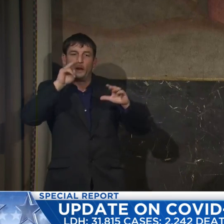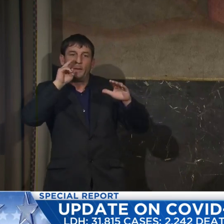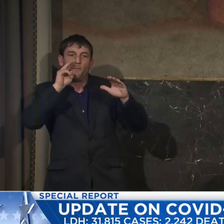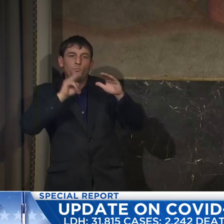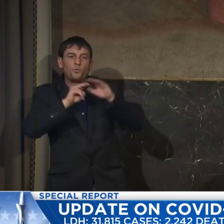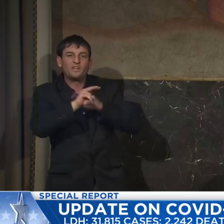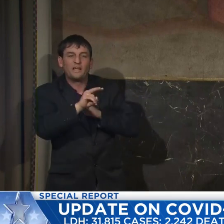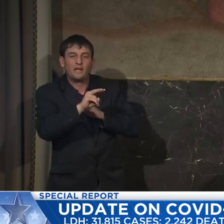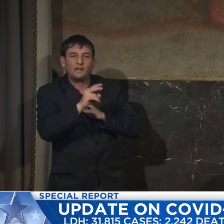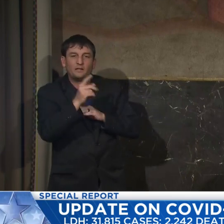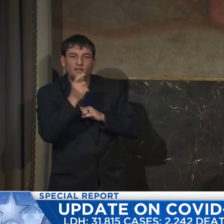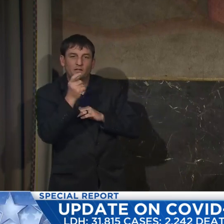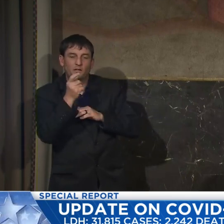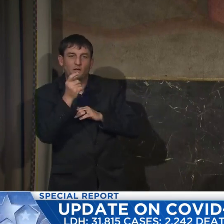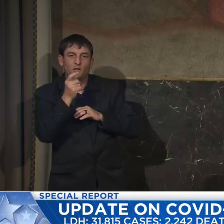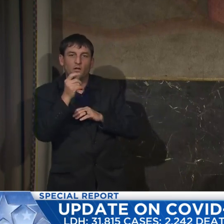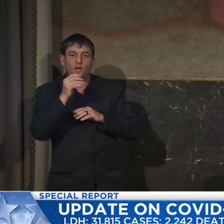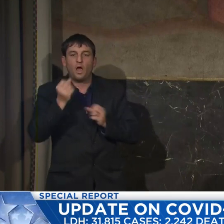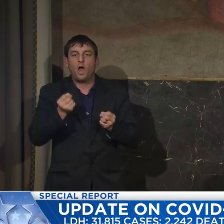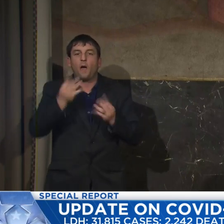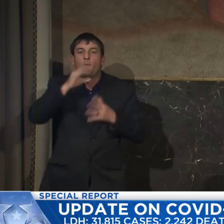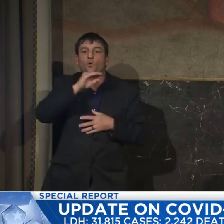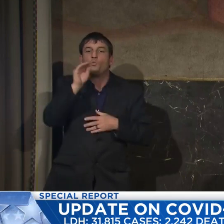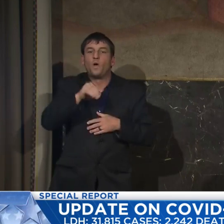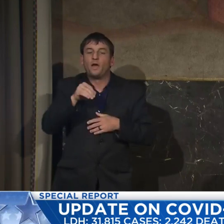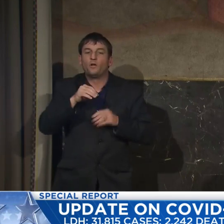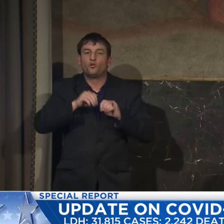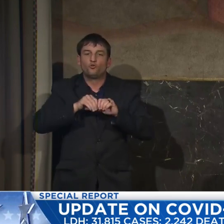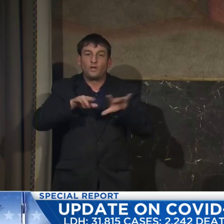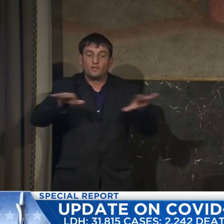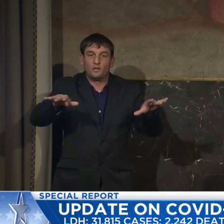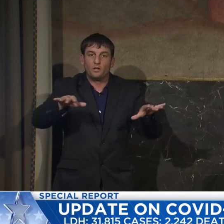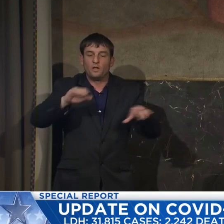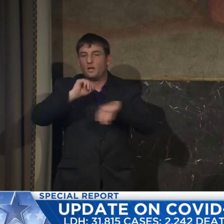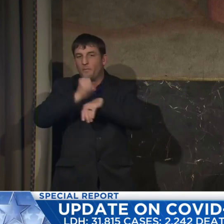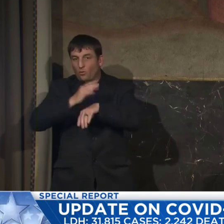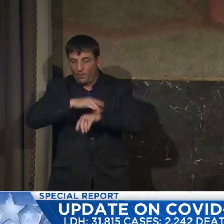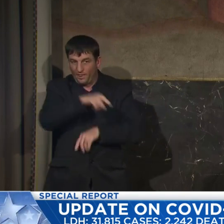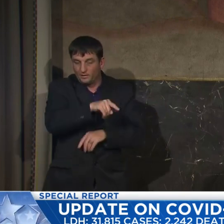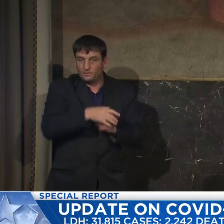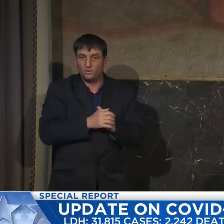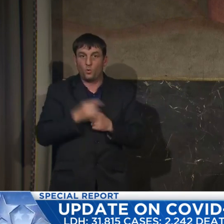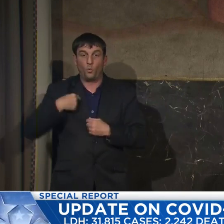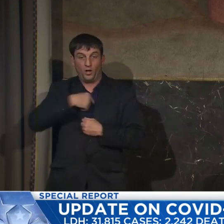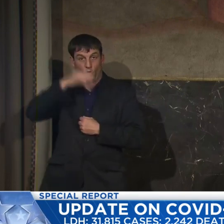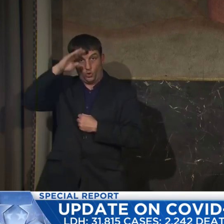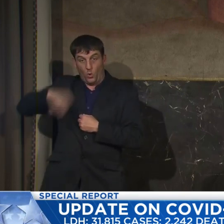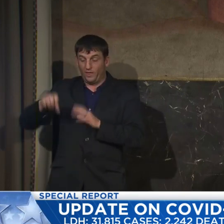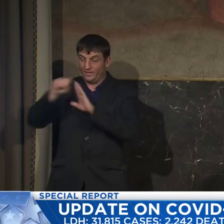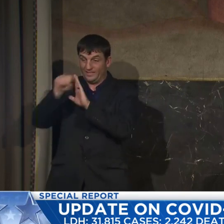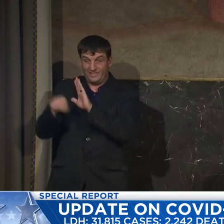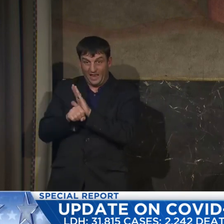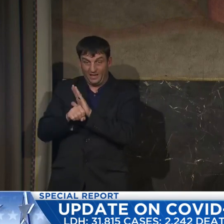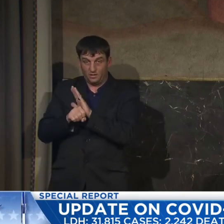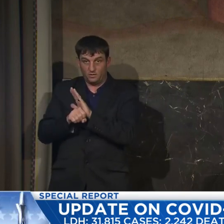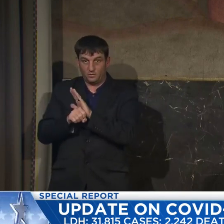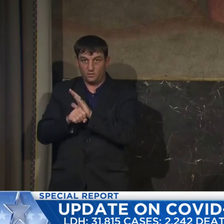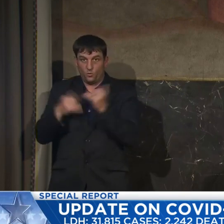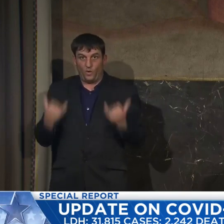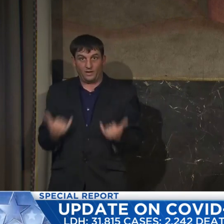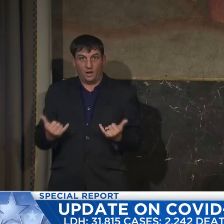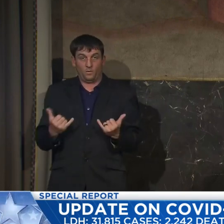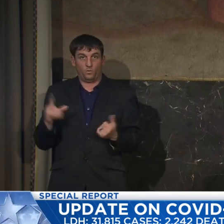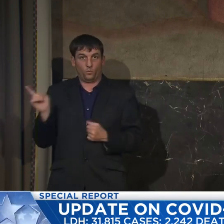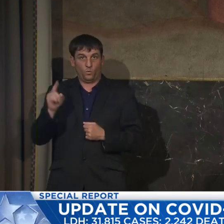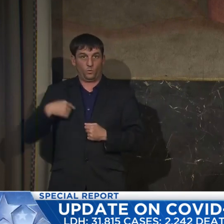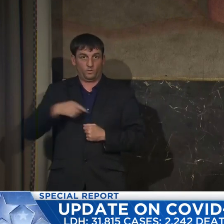transmission, the R0, and kind of know where it is based on that. And so we know that as a state right now where we are. We know it. I say